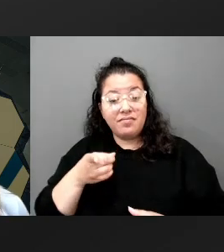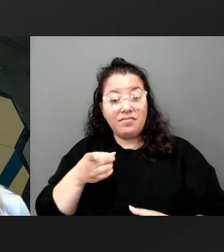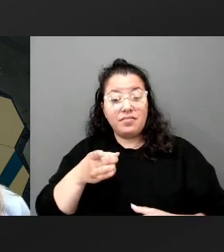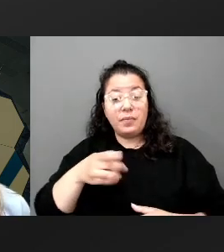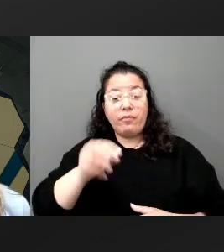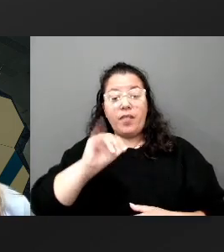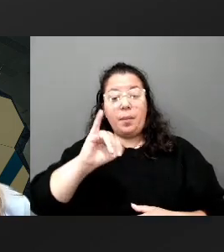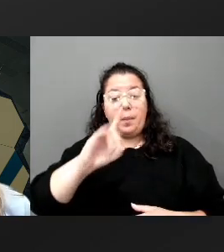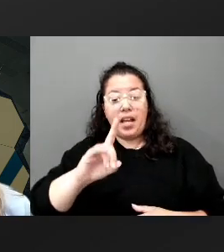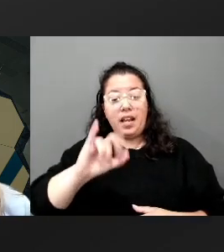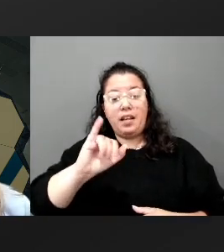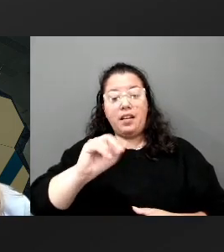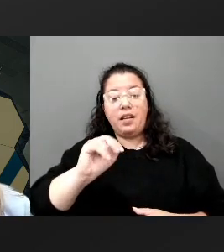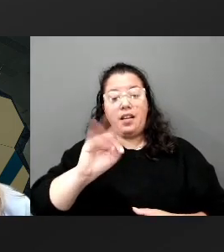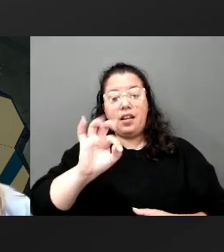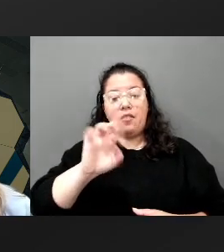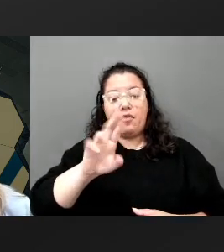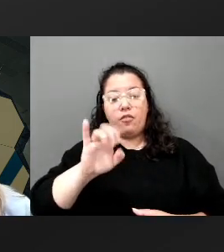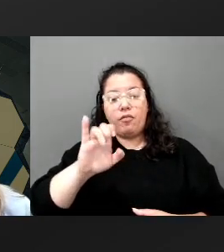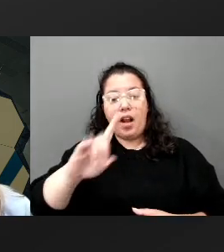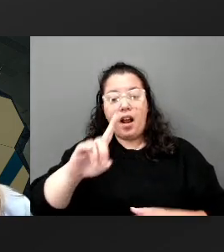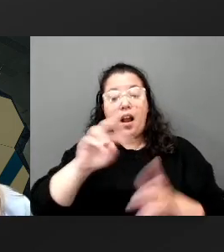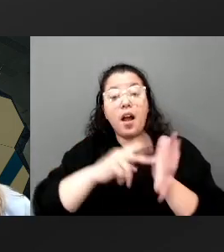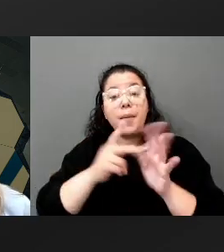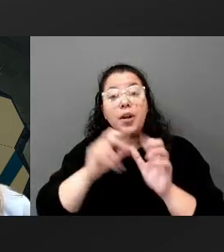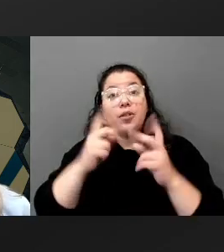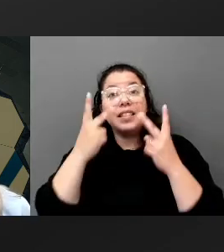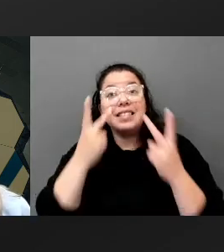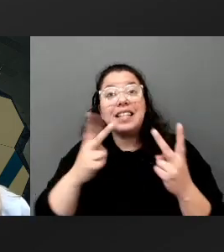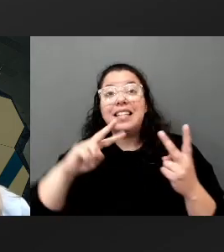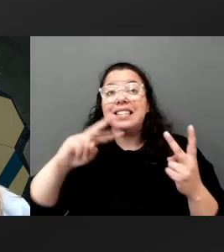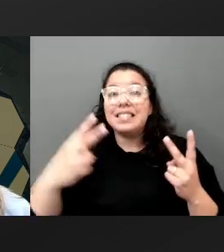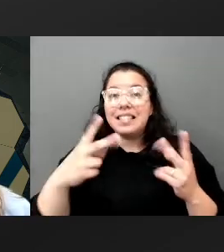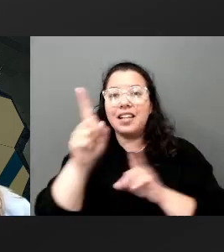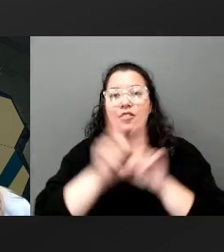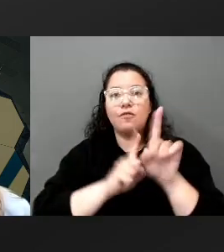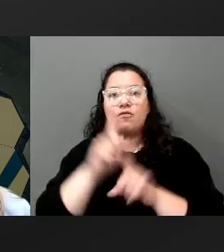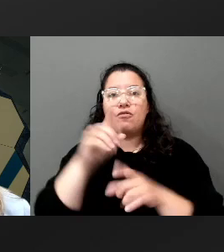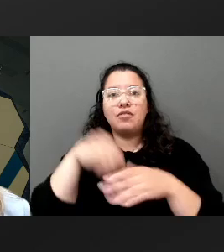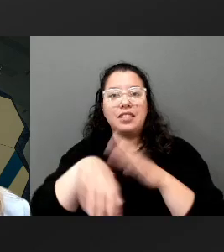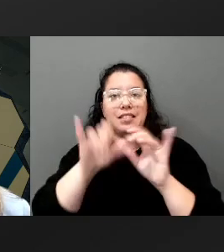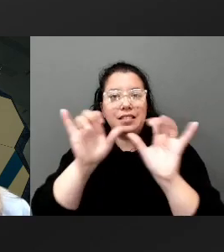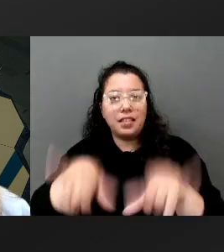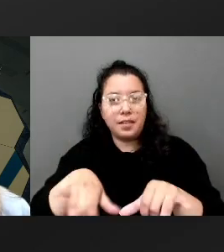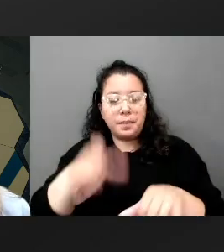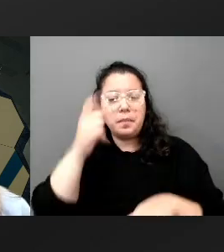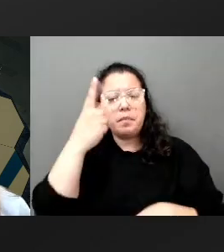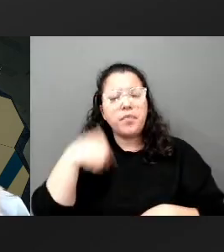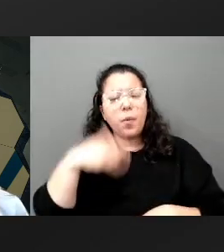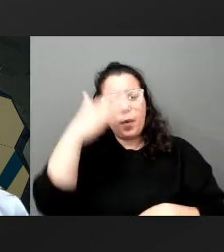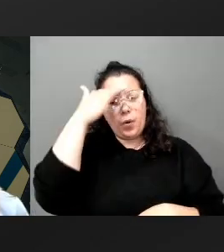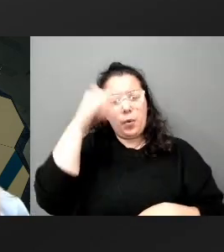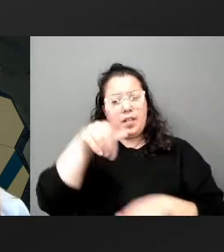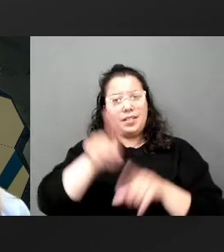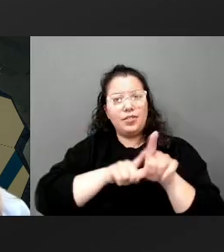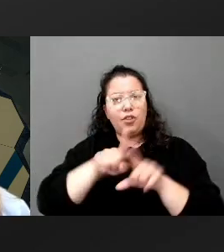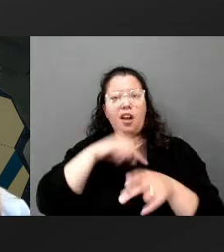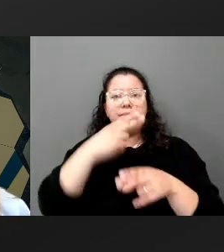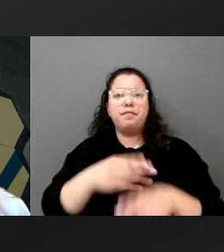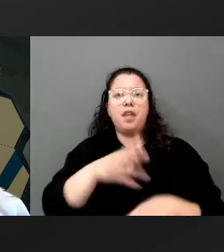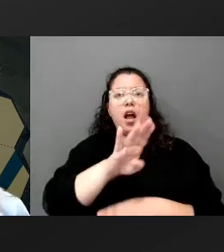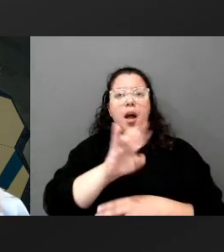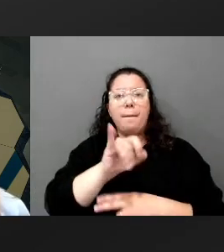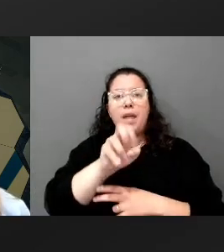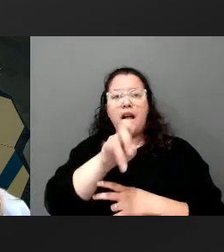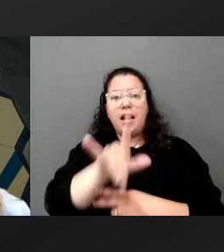and observe the second star in the system. We knew that this was a binary star system, but resolving